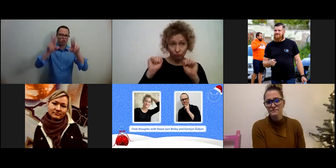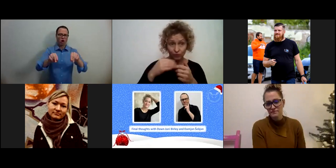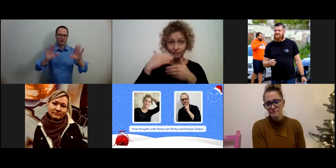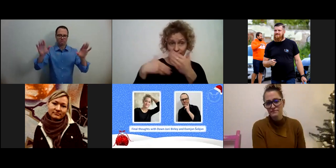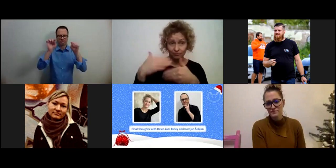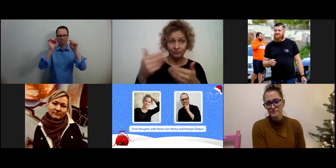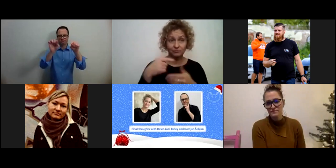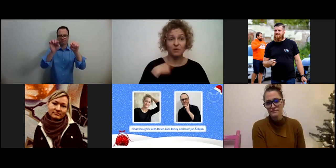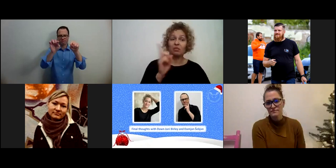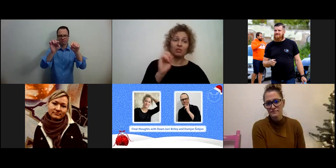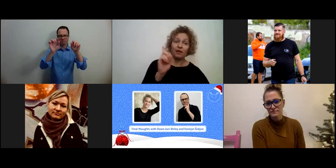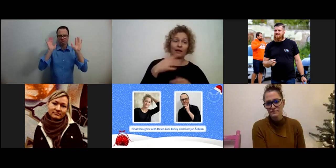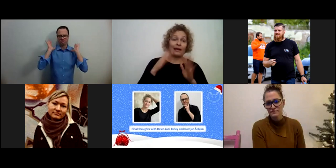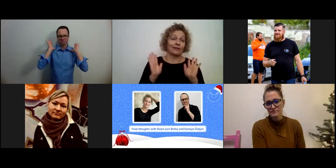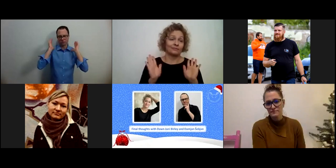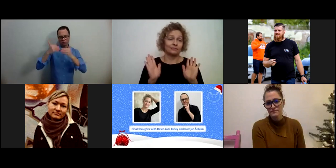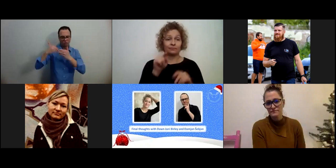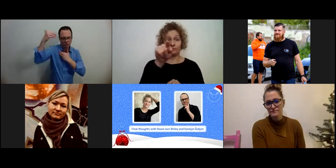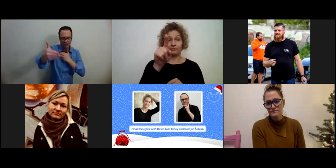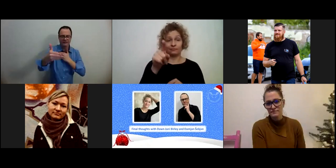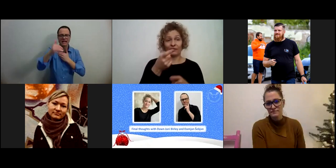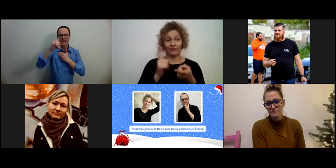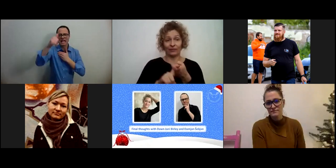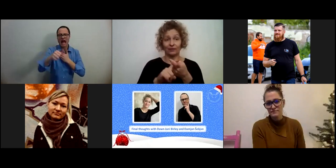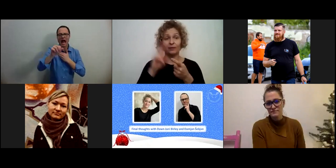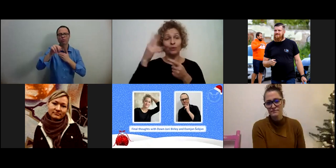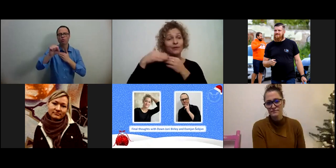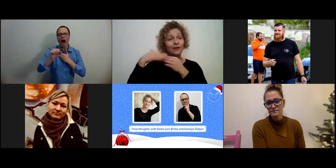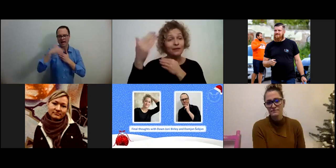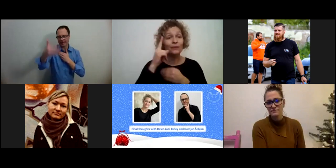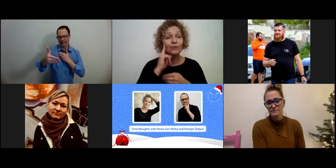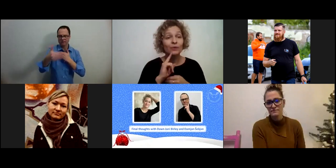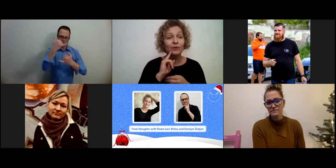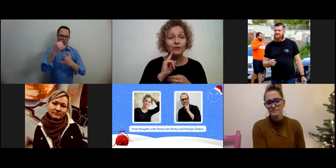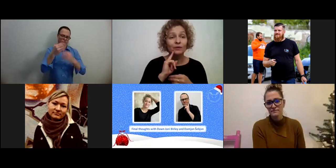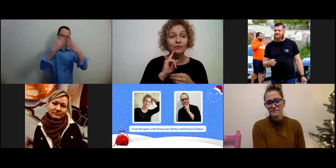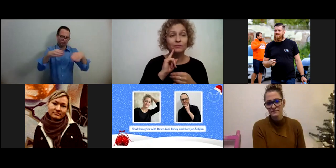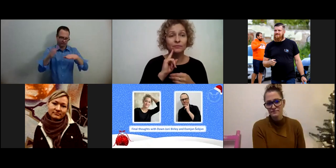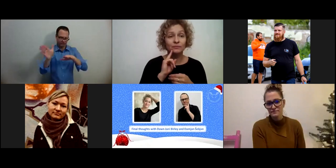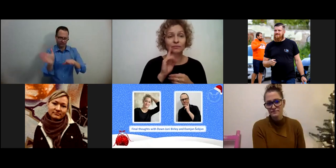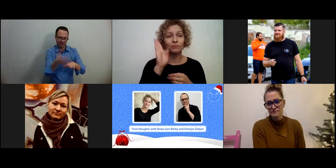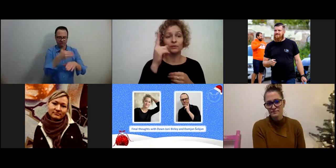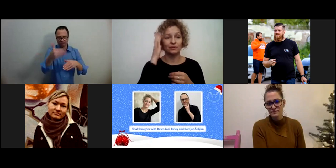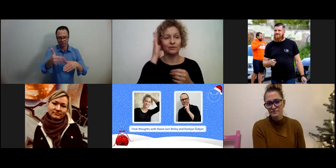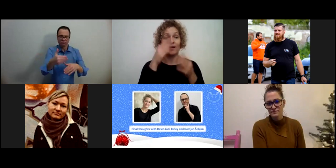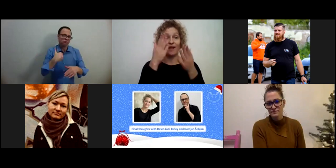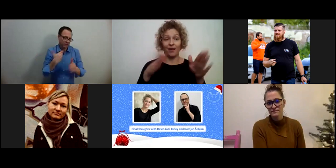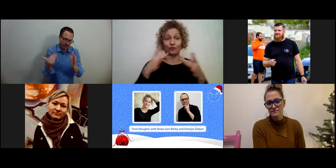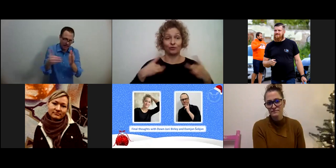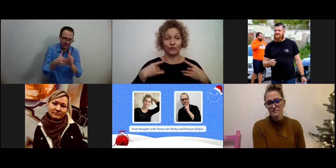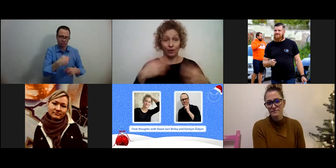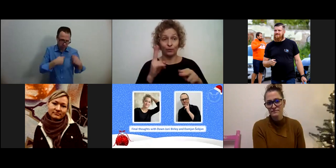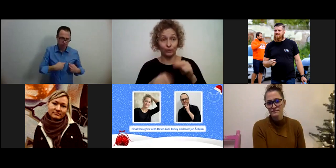But if deaf interpreters are not willing to continue on a